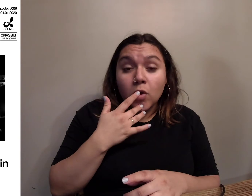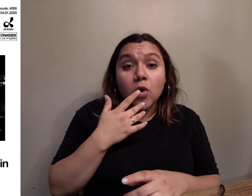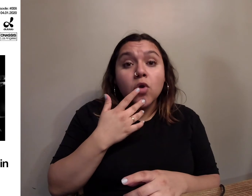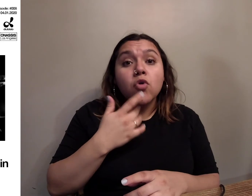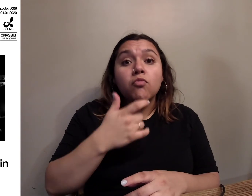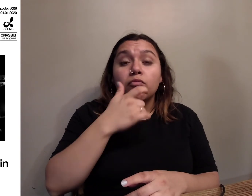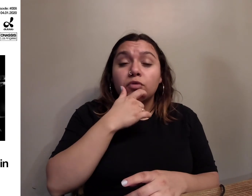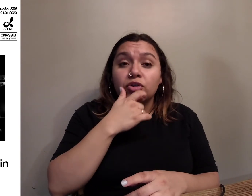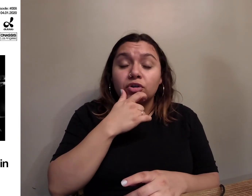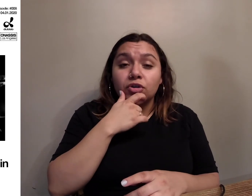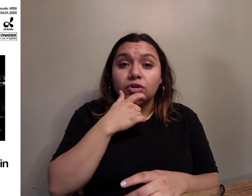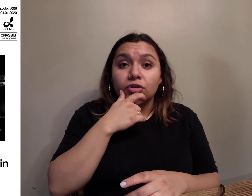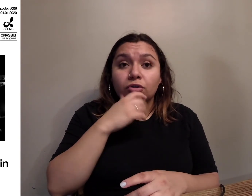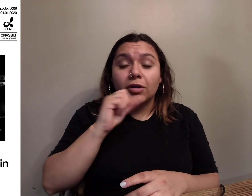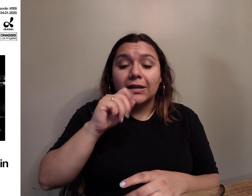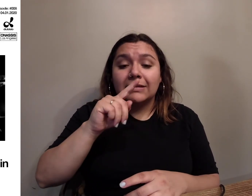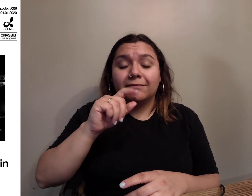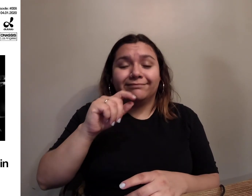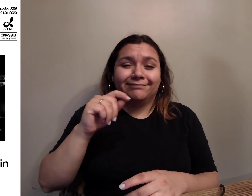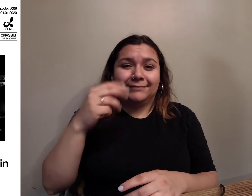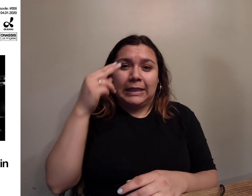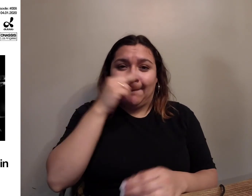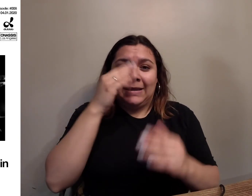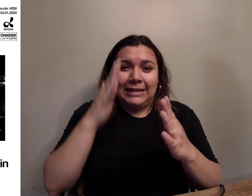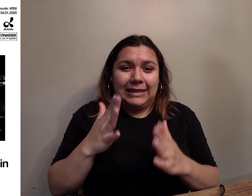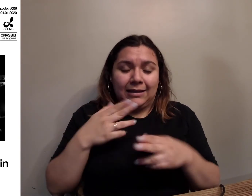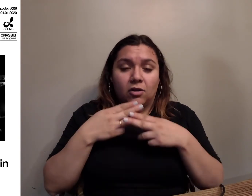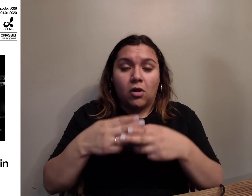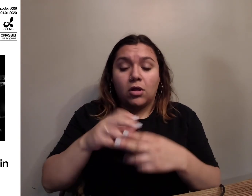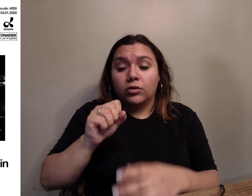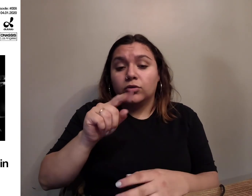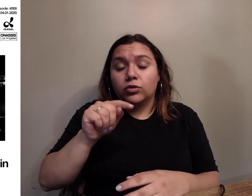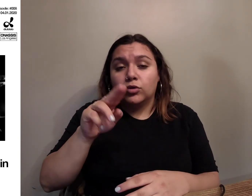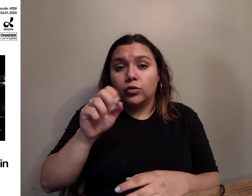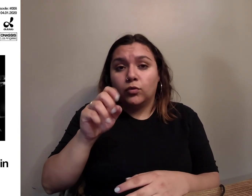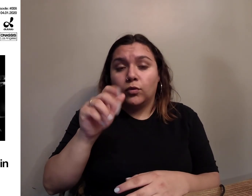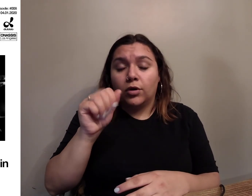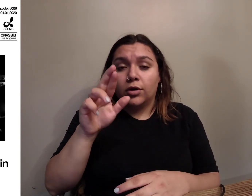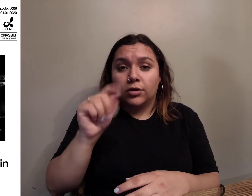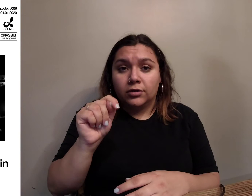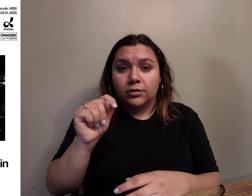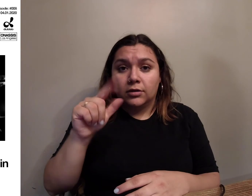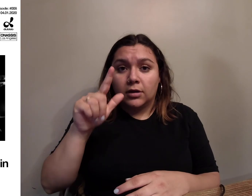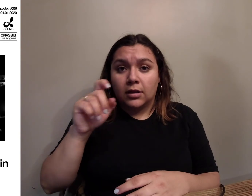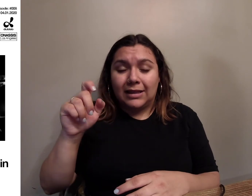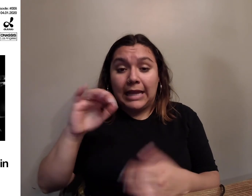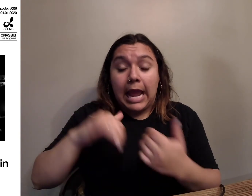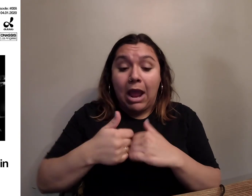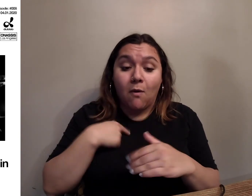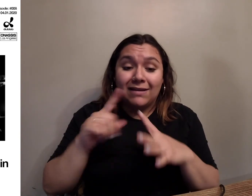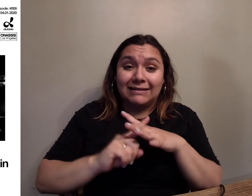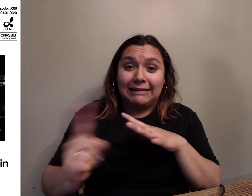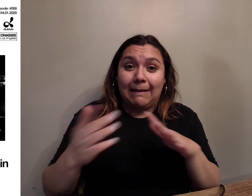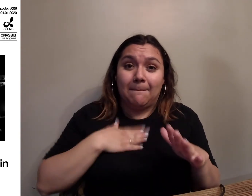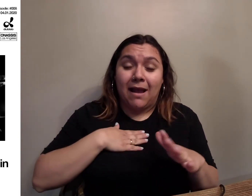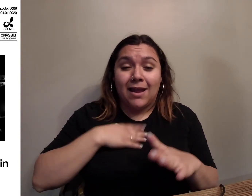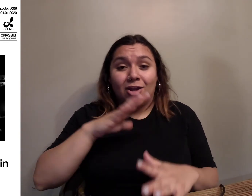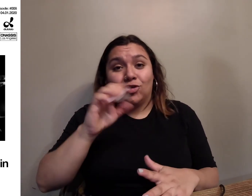British stand-up comedian. It's called Stuart Lee. And that book is called How I Escaped My Certain Fate, which